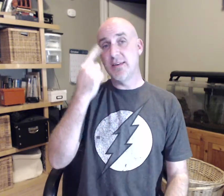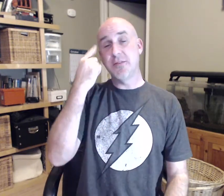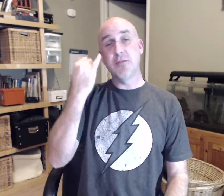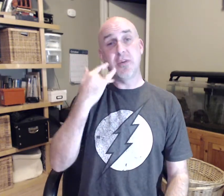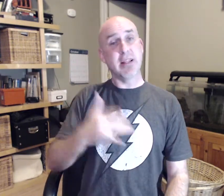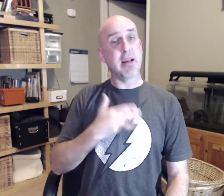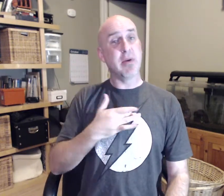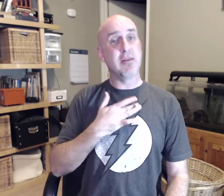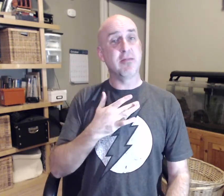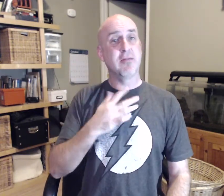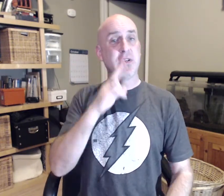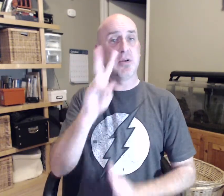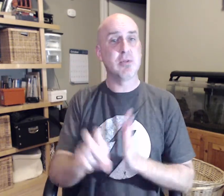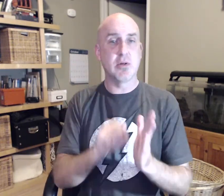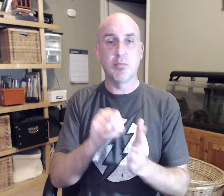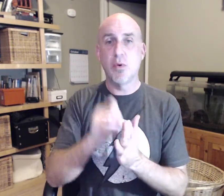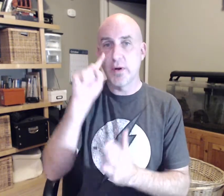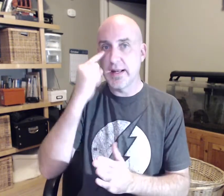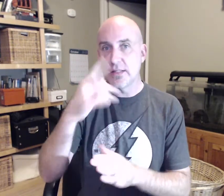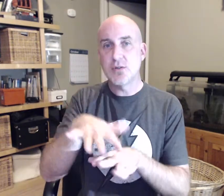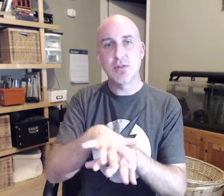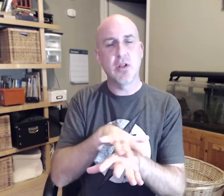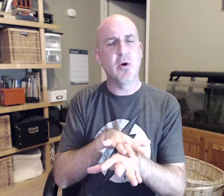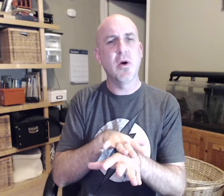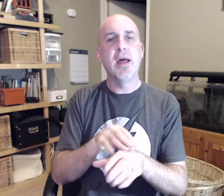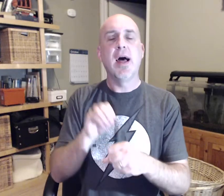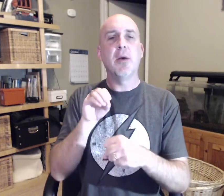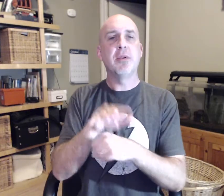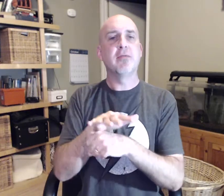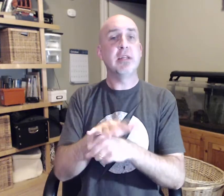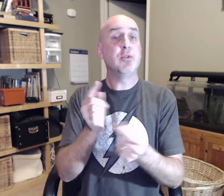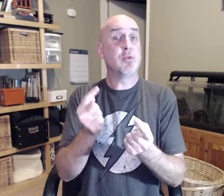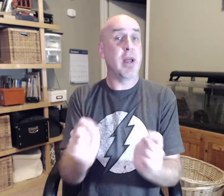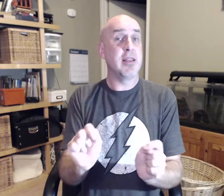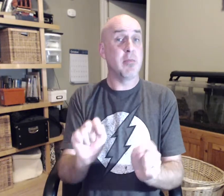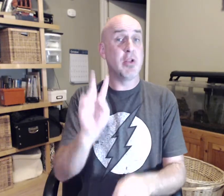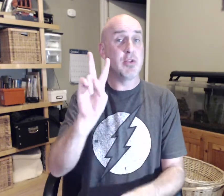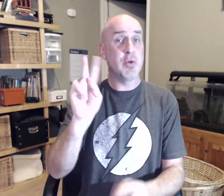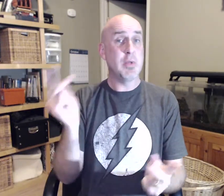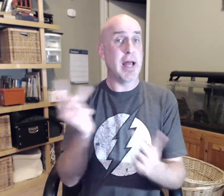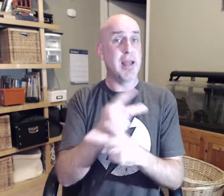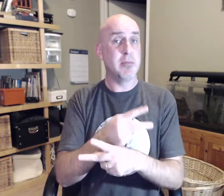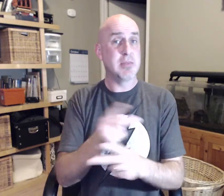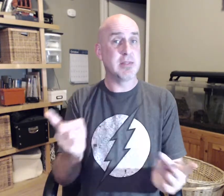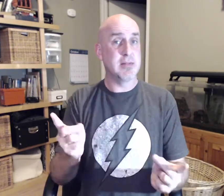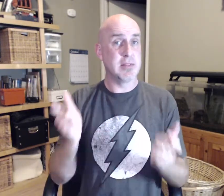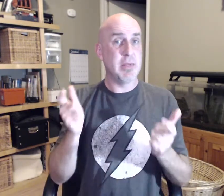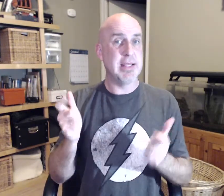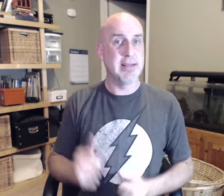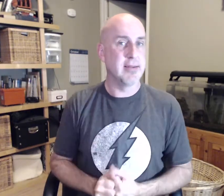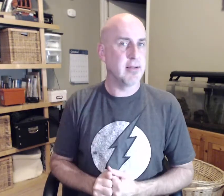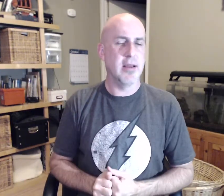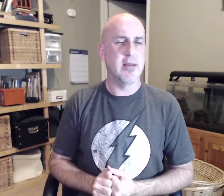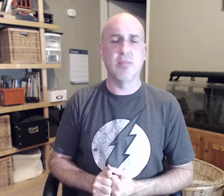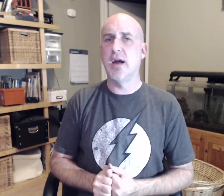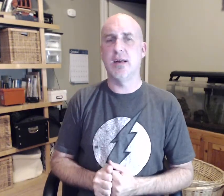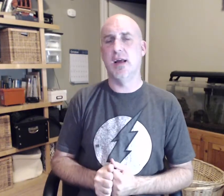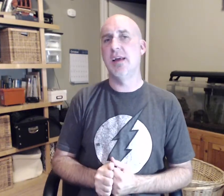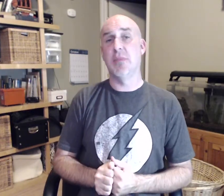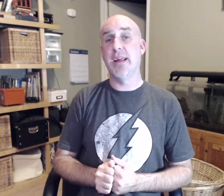you feel like my videos are boring and too slow, I would advise you trying them on 2 times speed. I am like